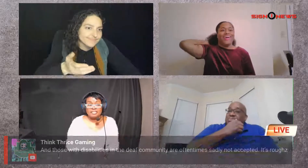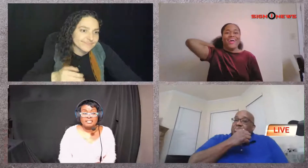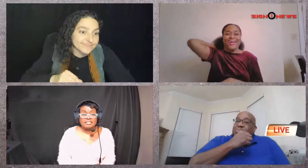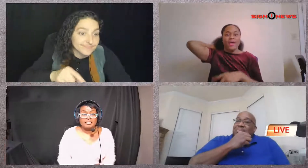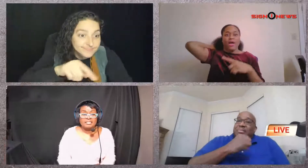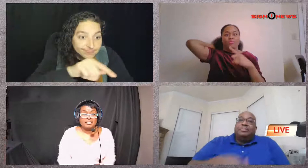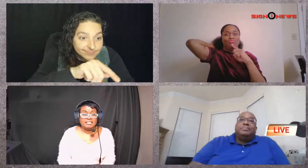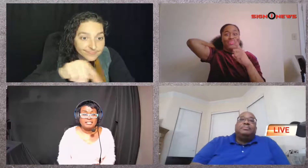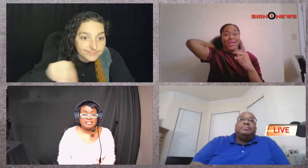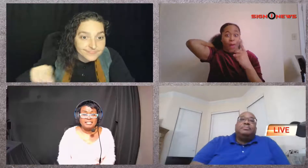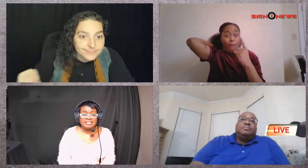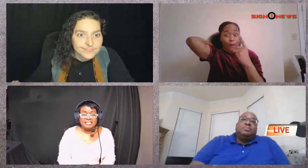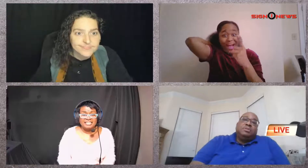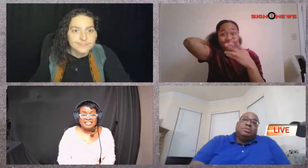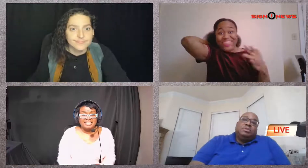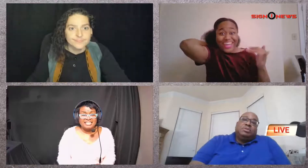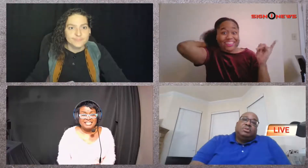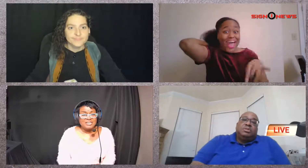community?